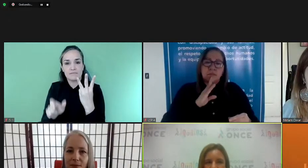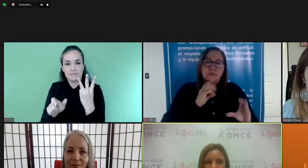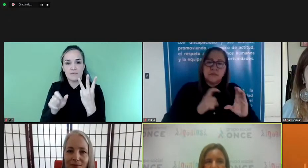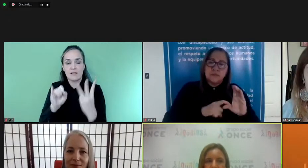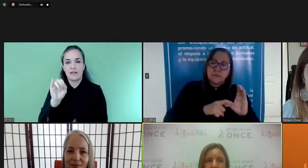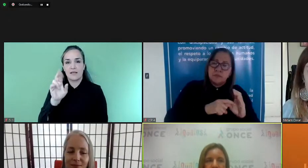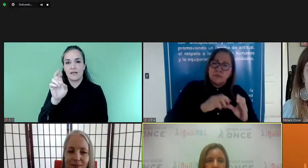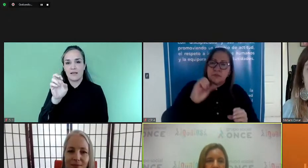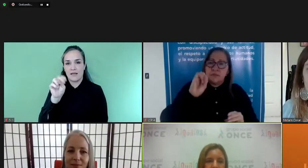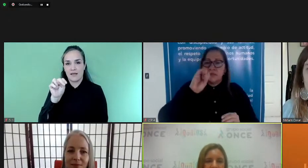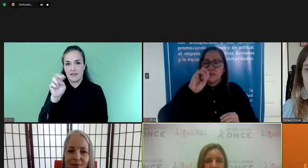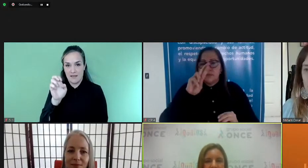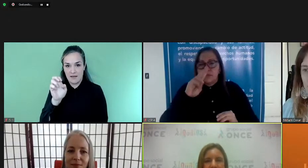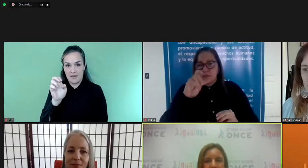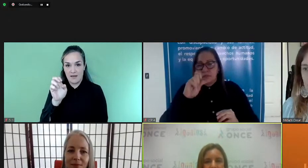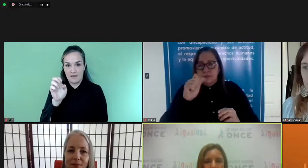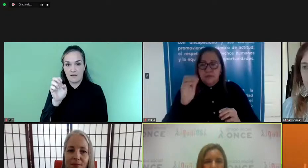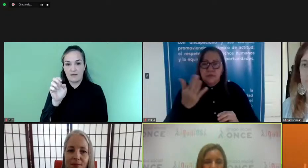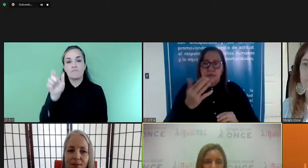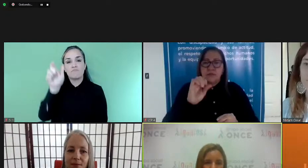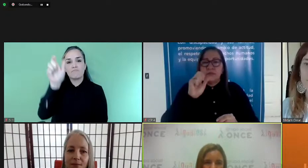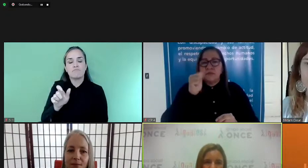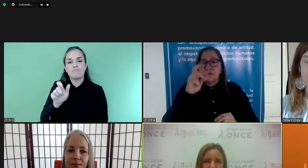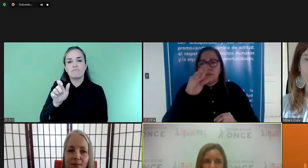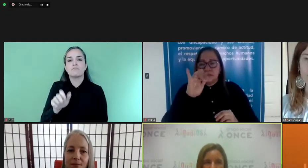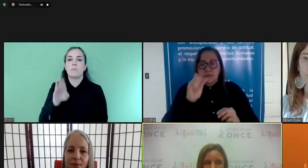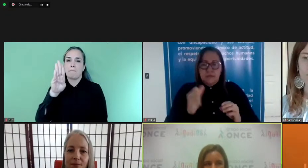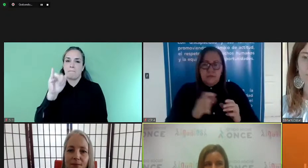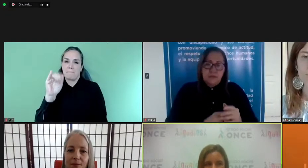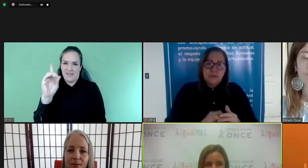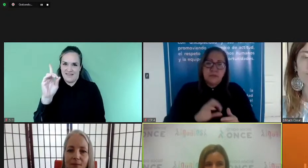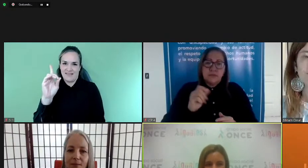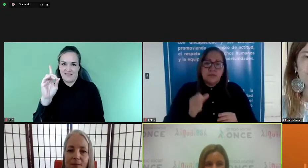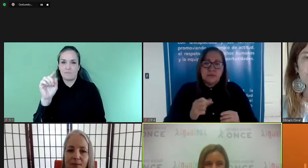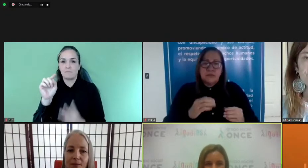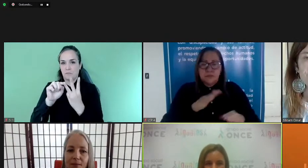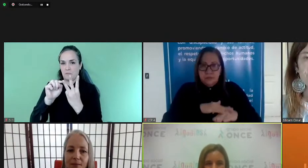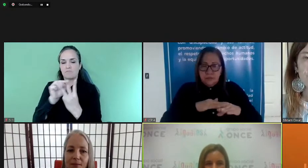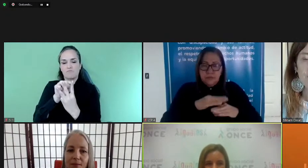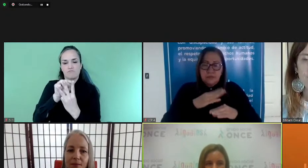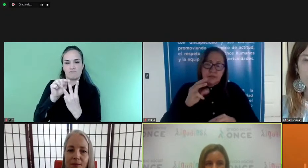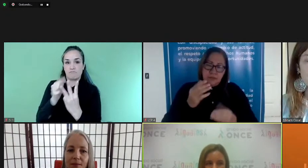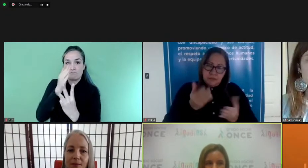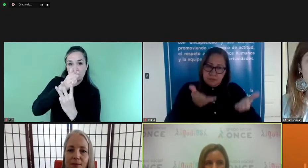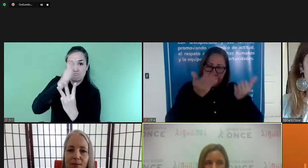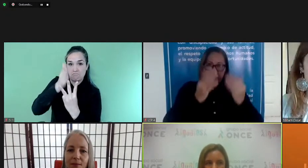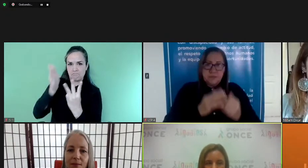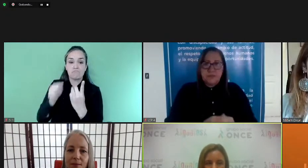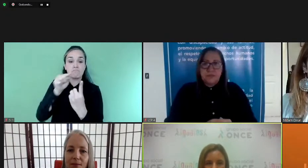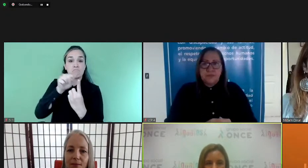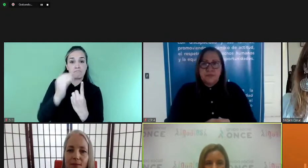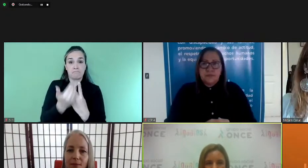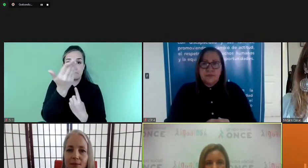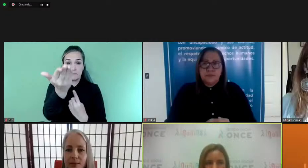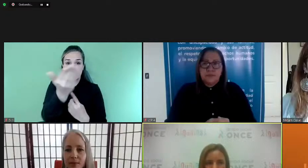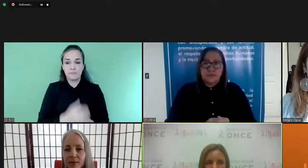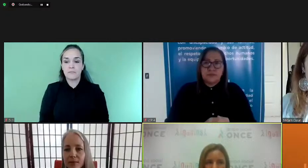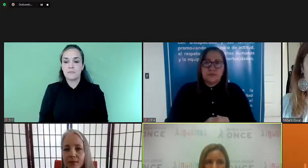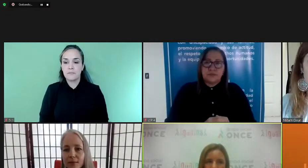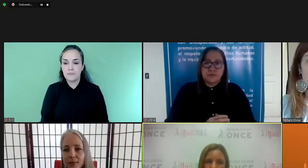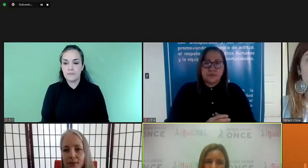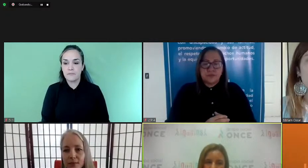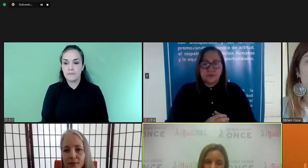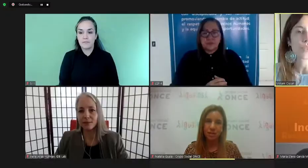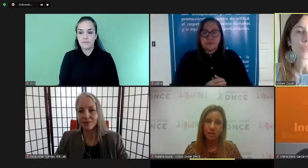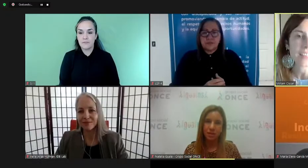will finish later on we'll have irene arias from bidlab so medium will begin right now the floor is